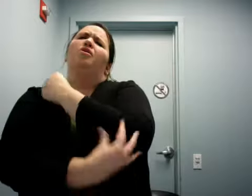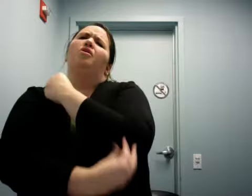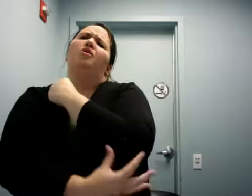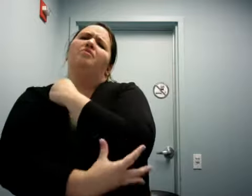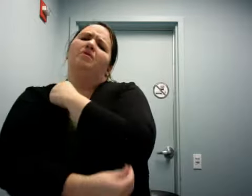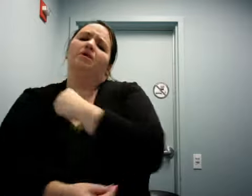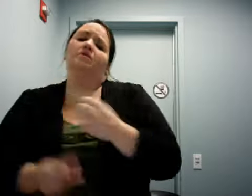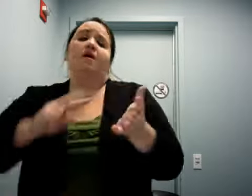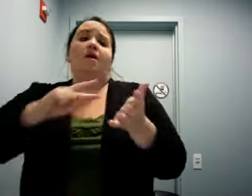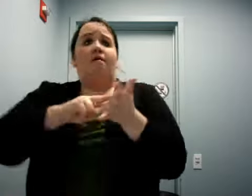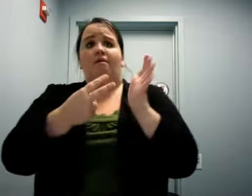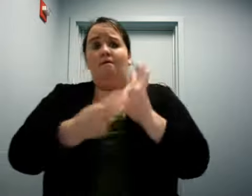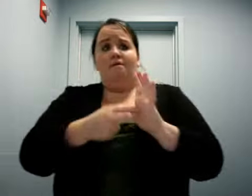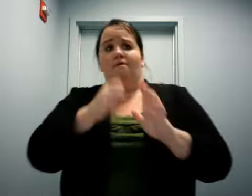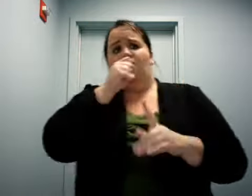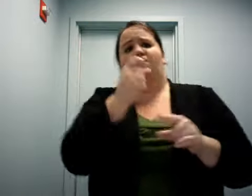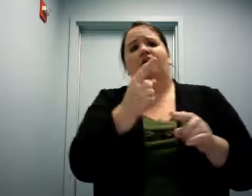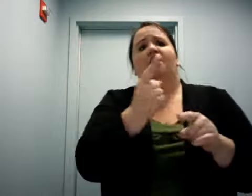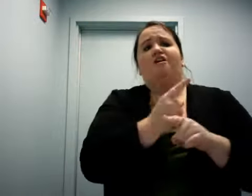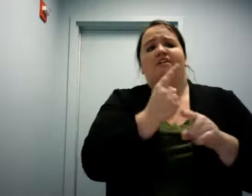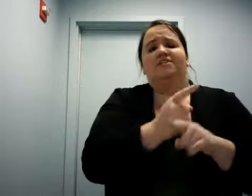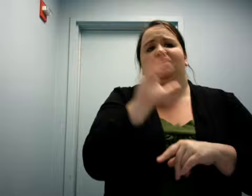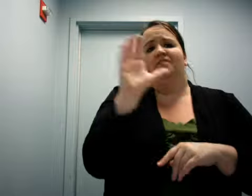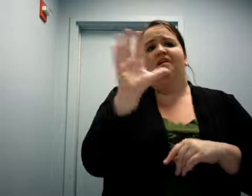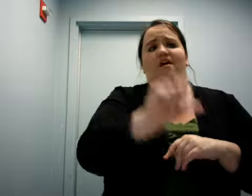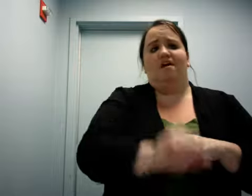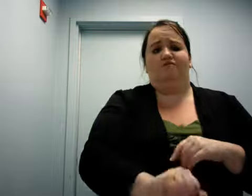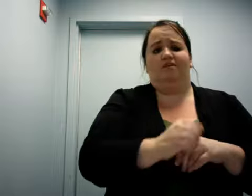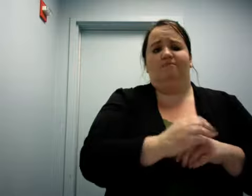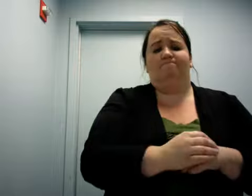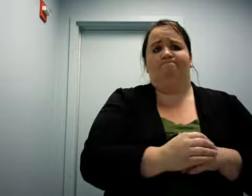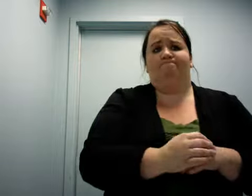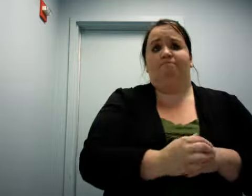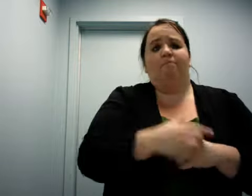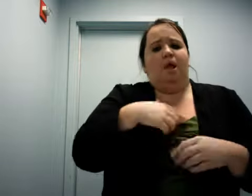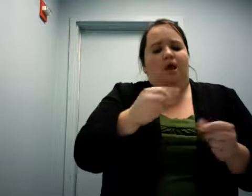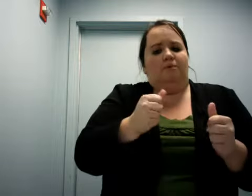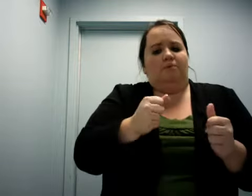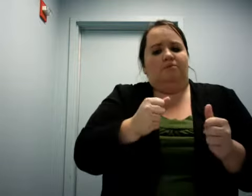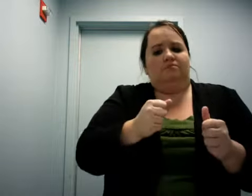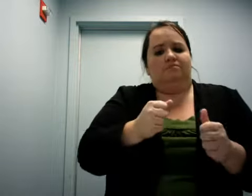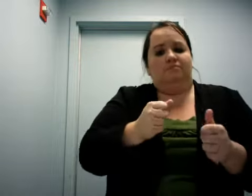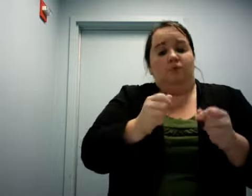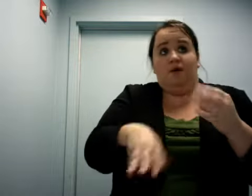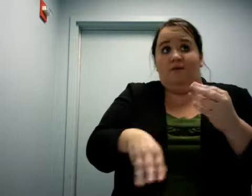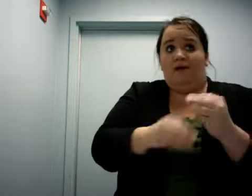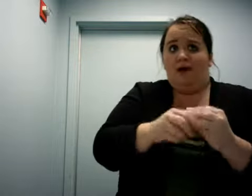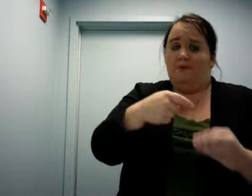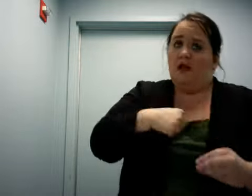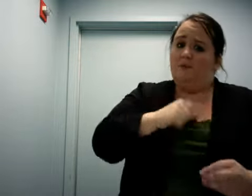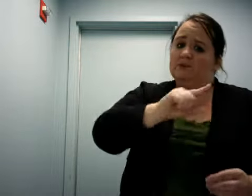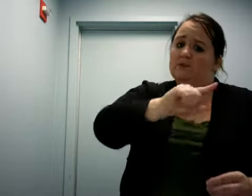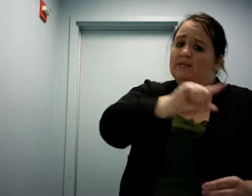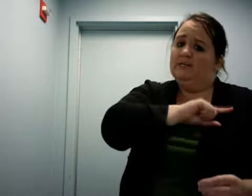authentically African. But I must quickly add that I too am just as guilty on the question of the single